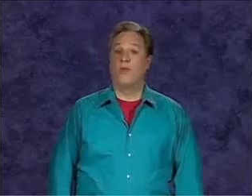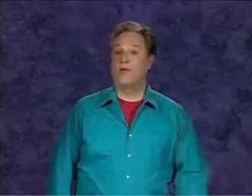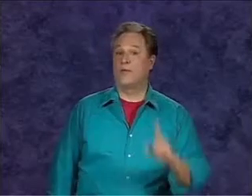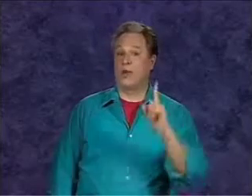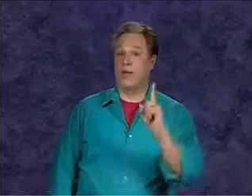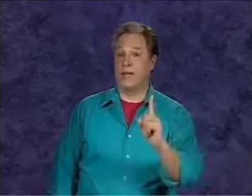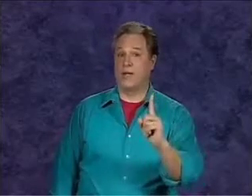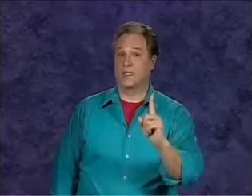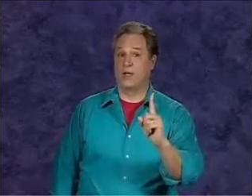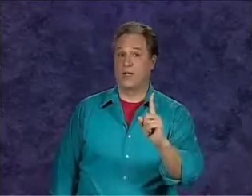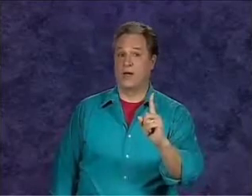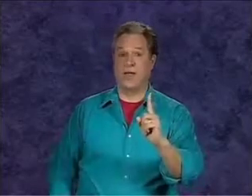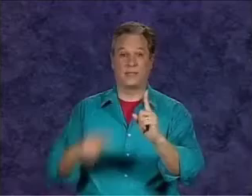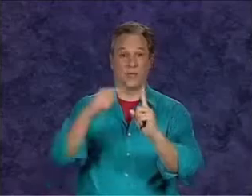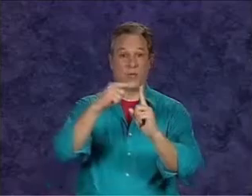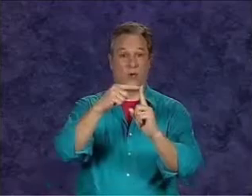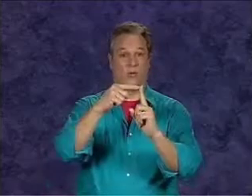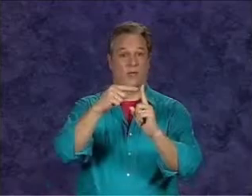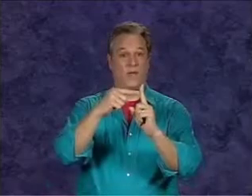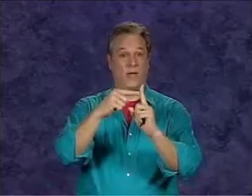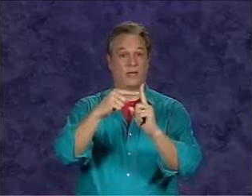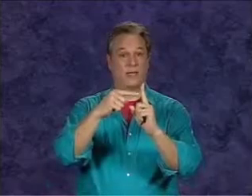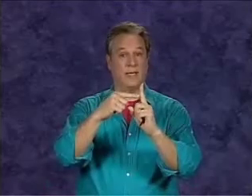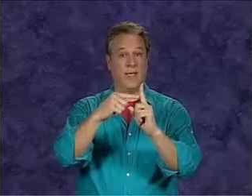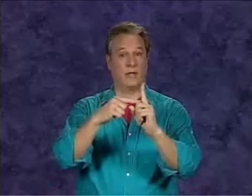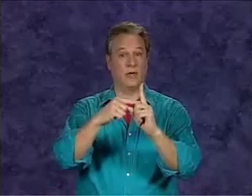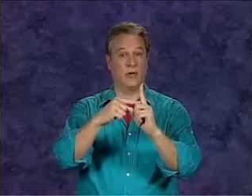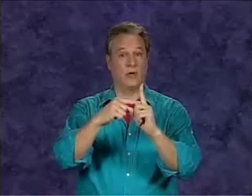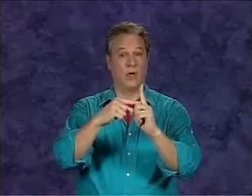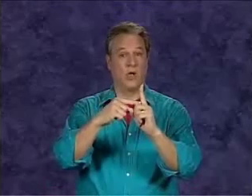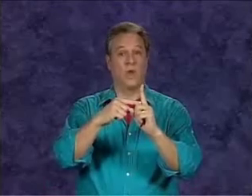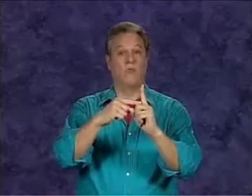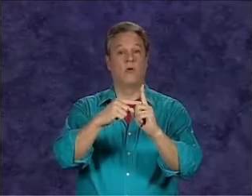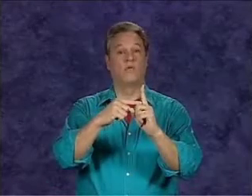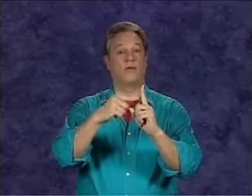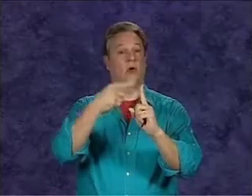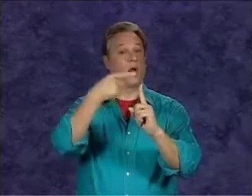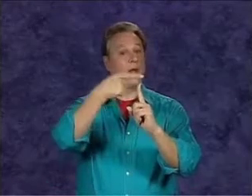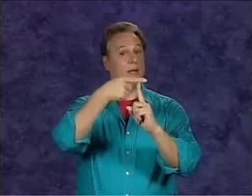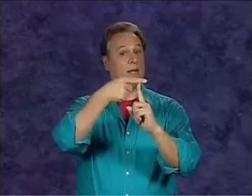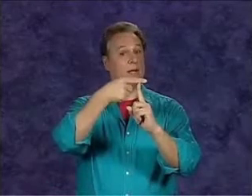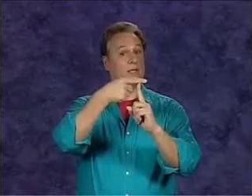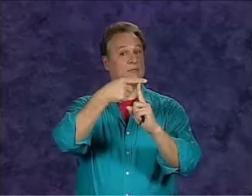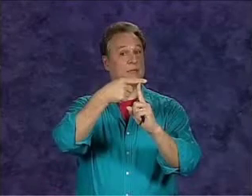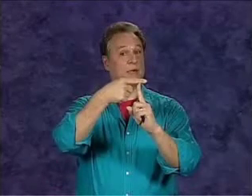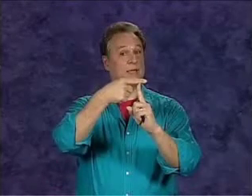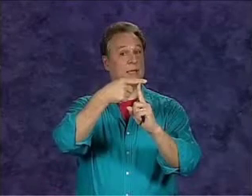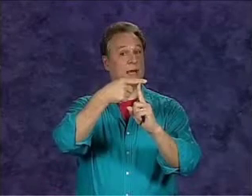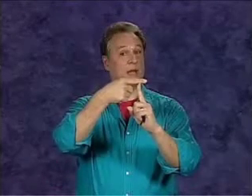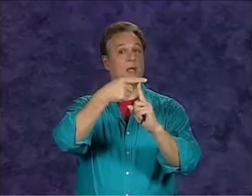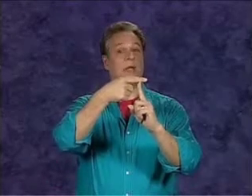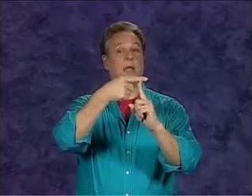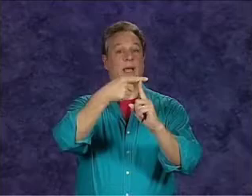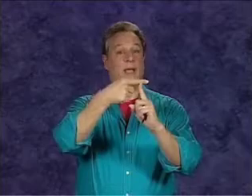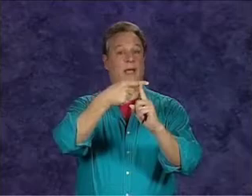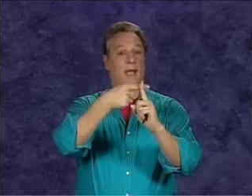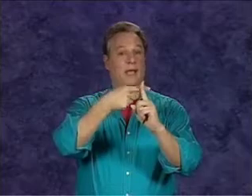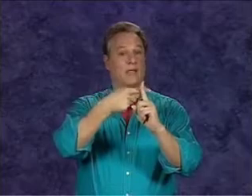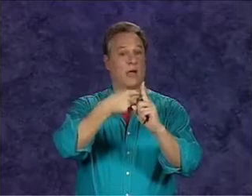Think of your index finger as the rows of weeks in a calendar. Moving your other index finger down indicates all